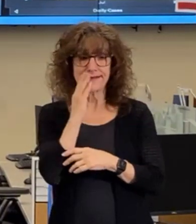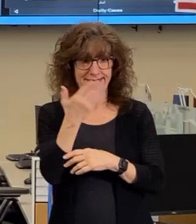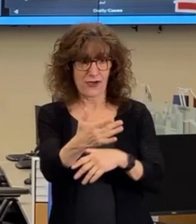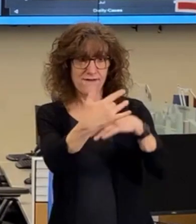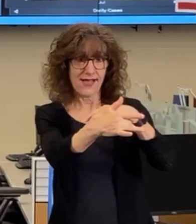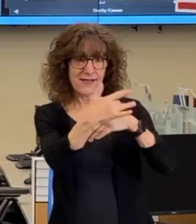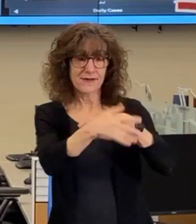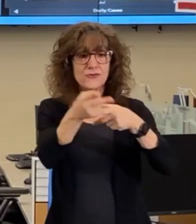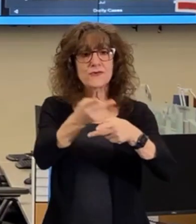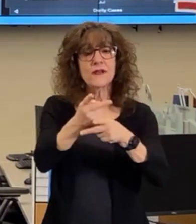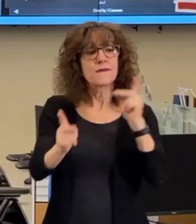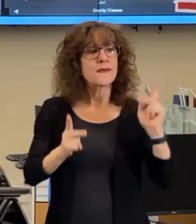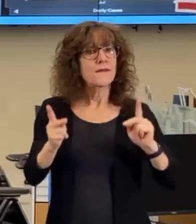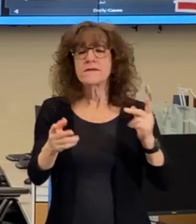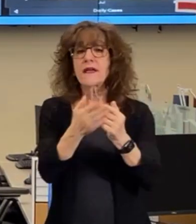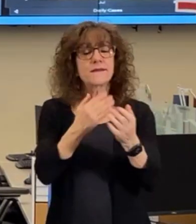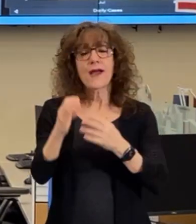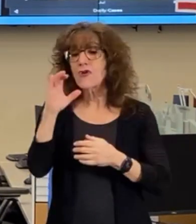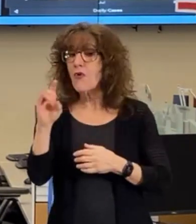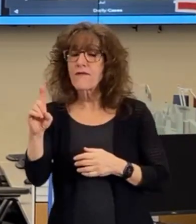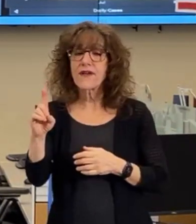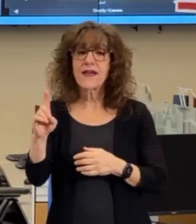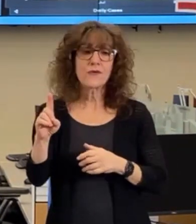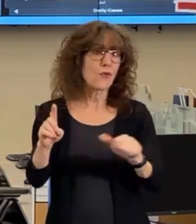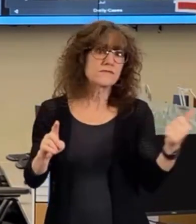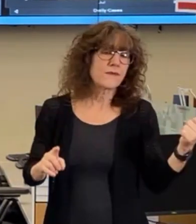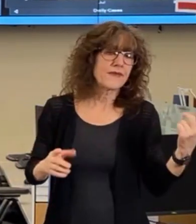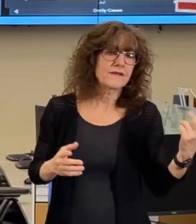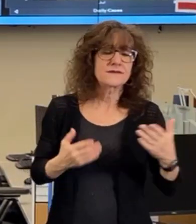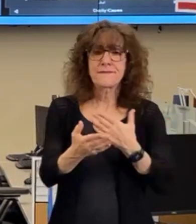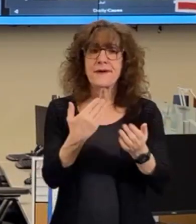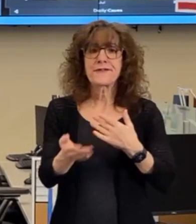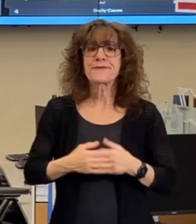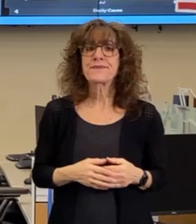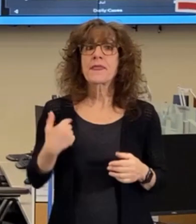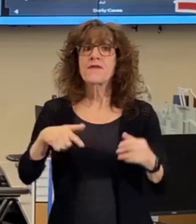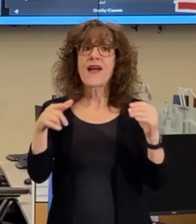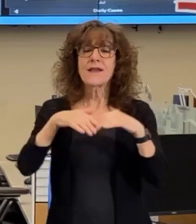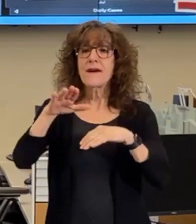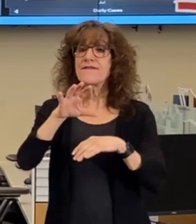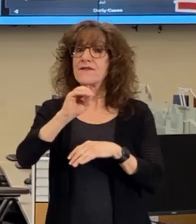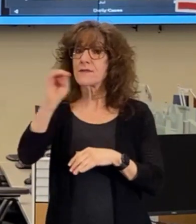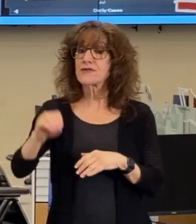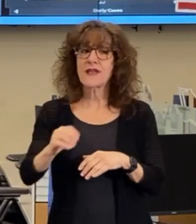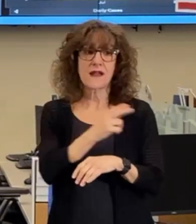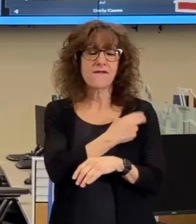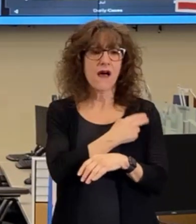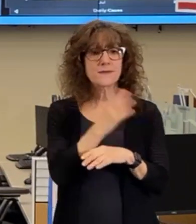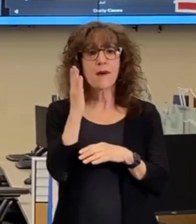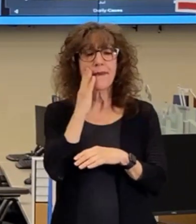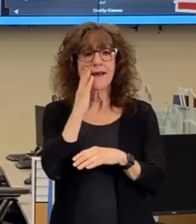available to care for residents whether they have COVID or not. We've had more than 50% of hospital beds